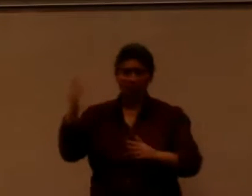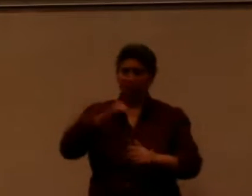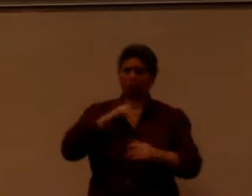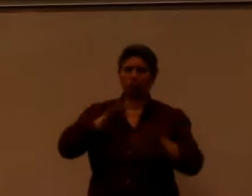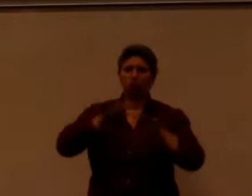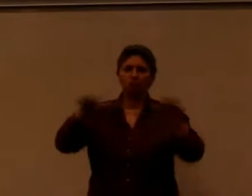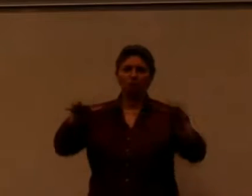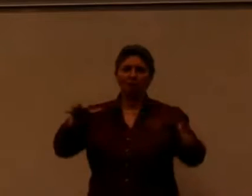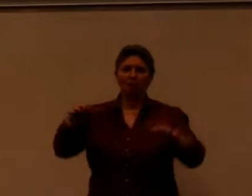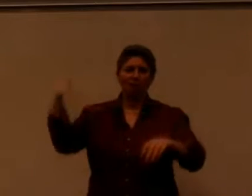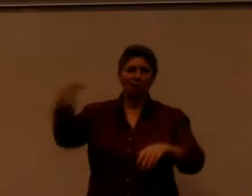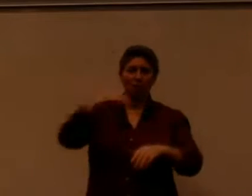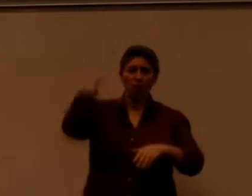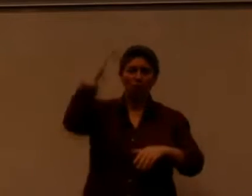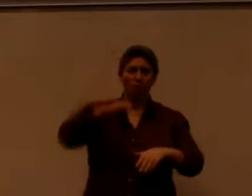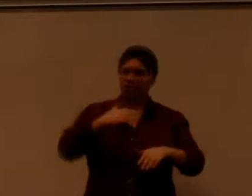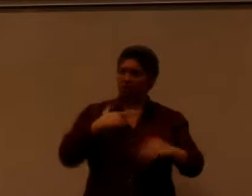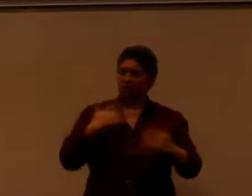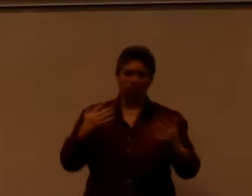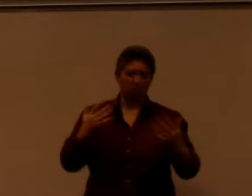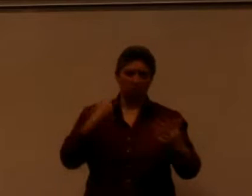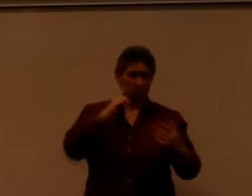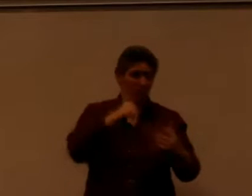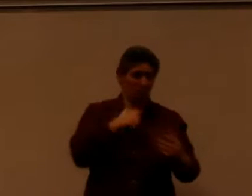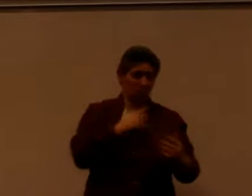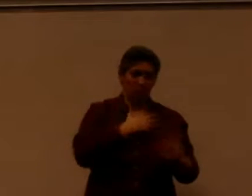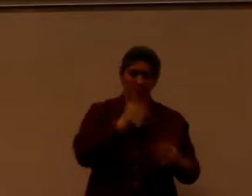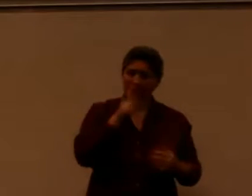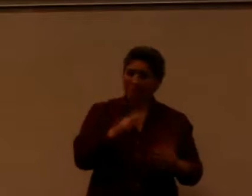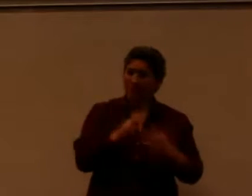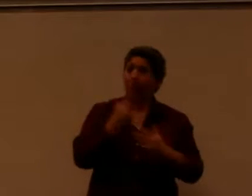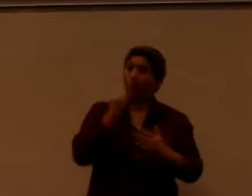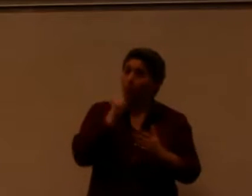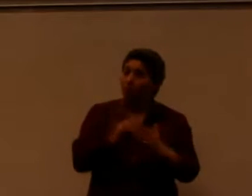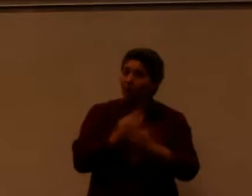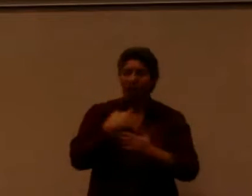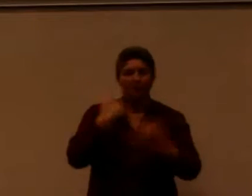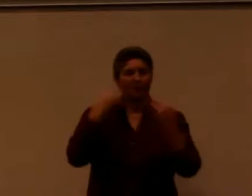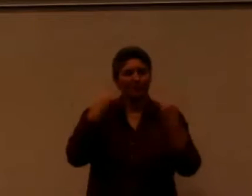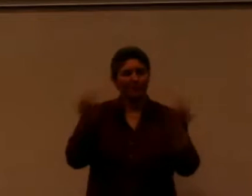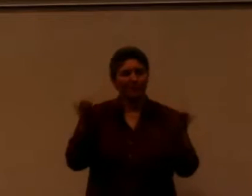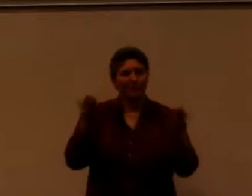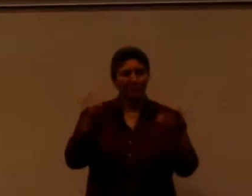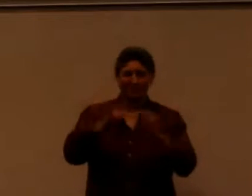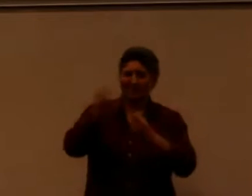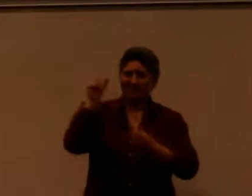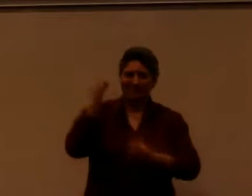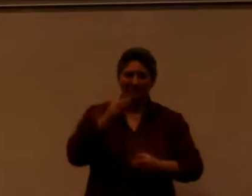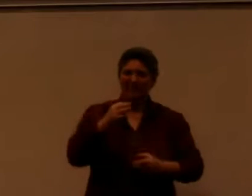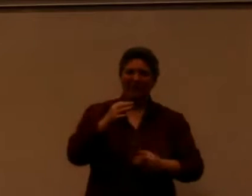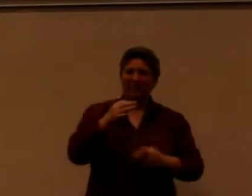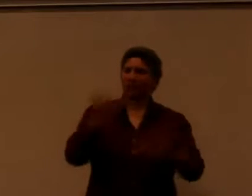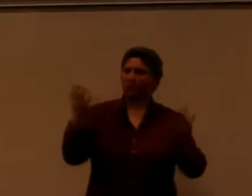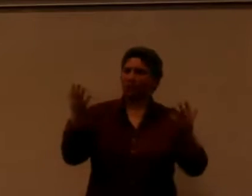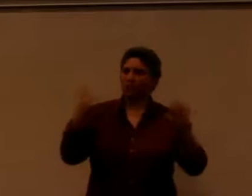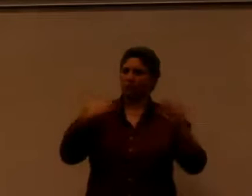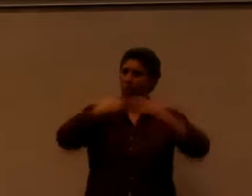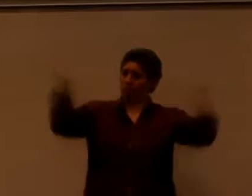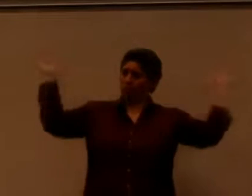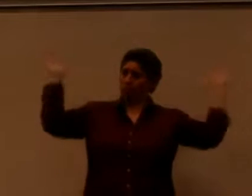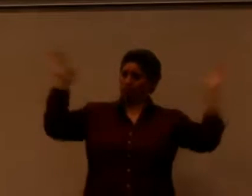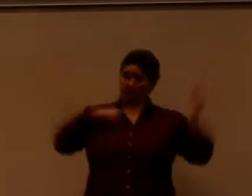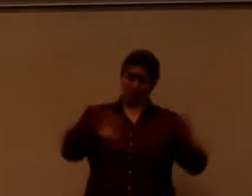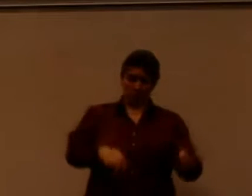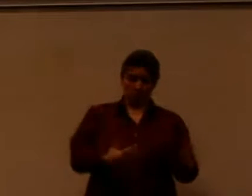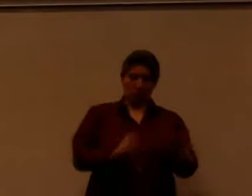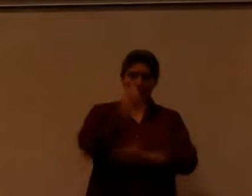islands, somebody from the islands, and someone from rural Scotland, whether that's north or south, we would love to see that. Whether that will happen or not, we don't know. We don't